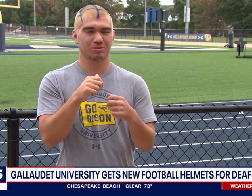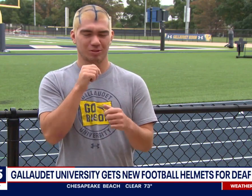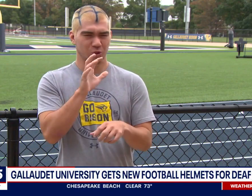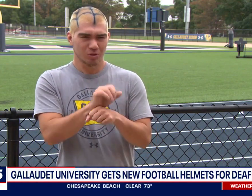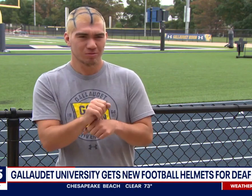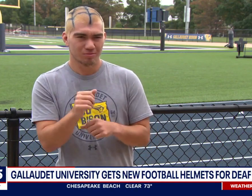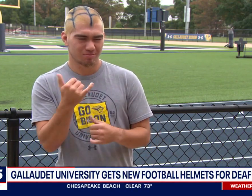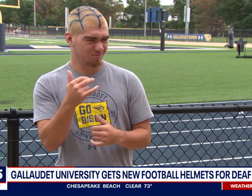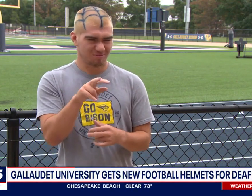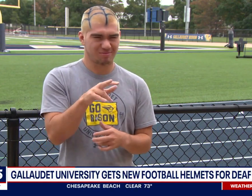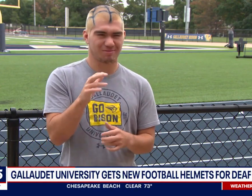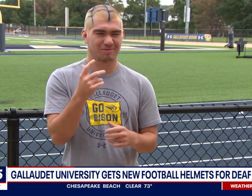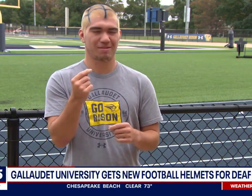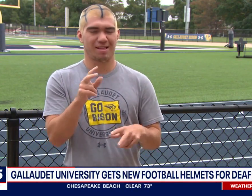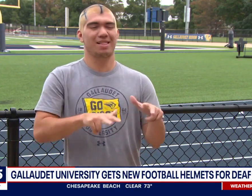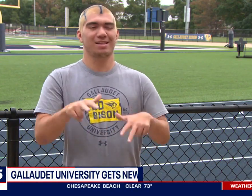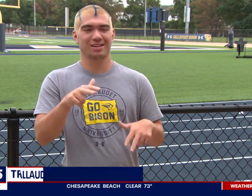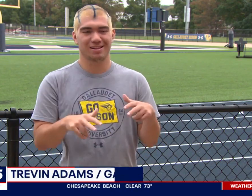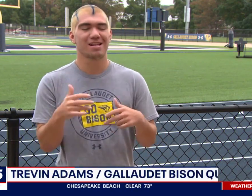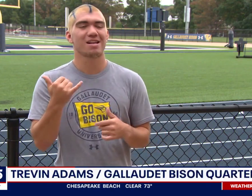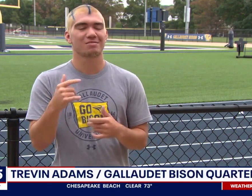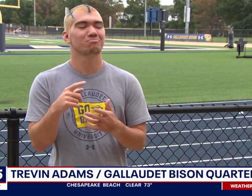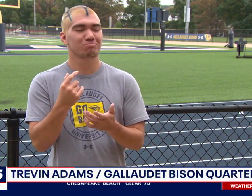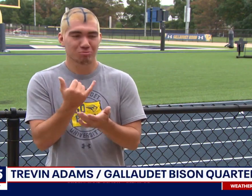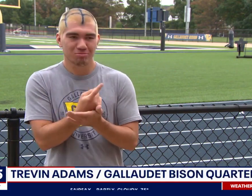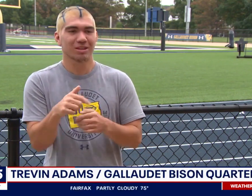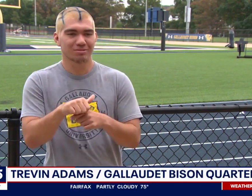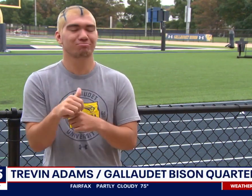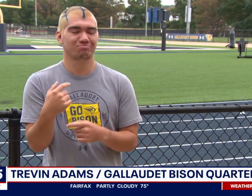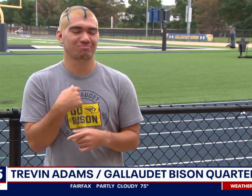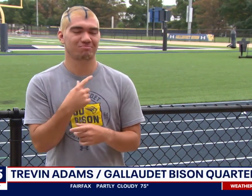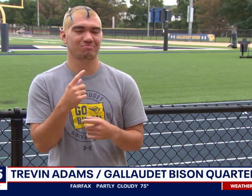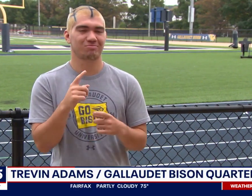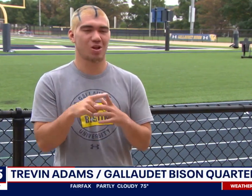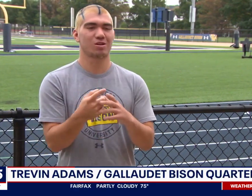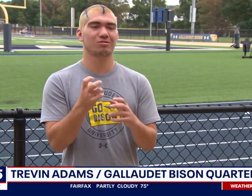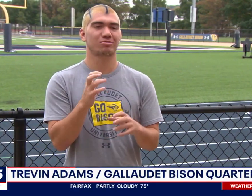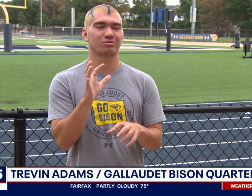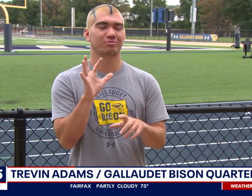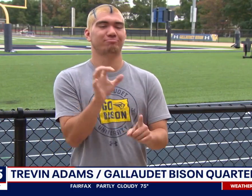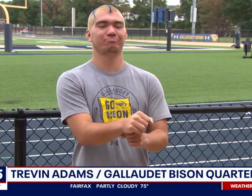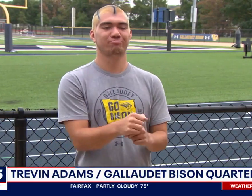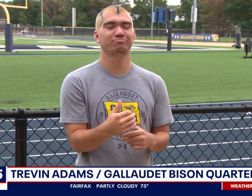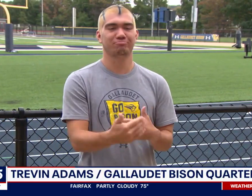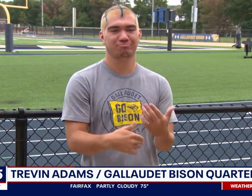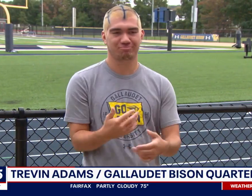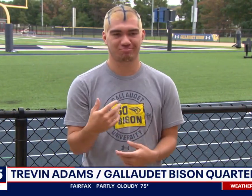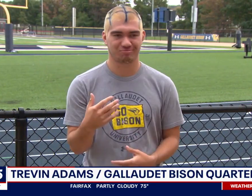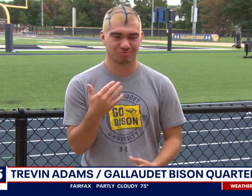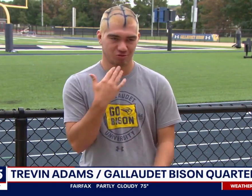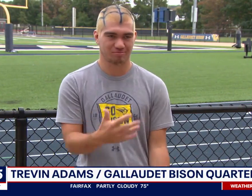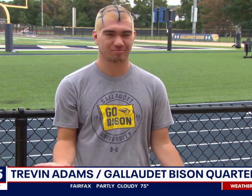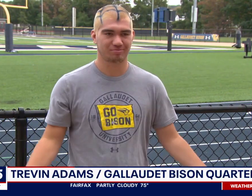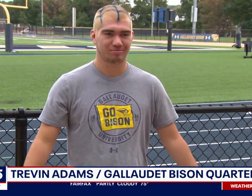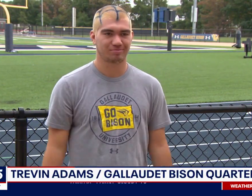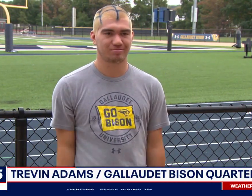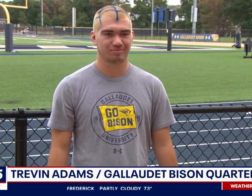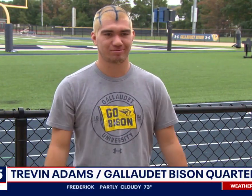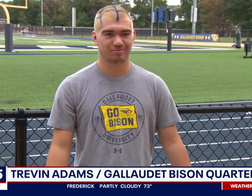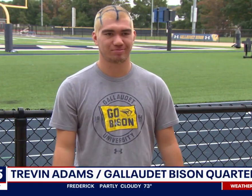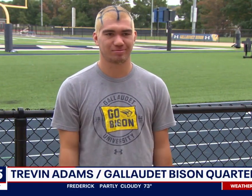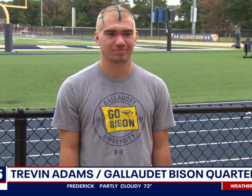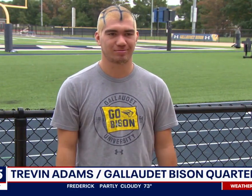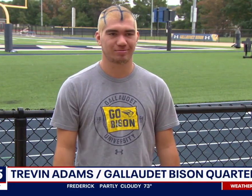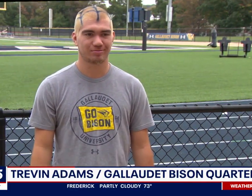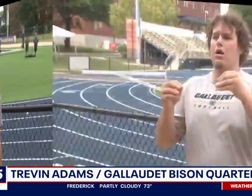At first, it was a little hard to get used to where to look, and once I practiced with it, I caught on pretty quickly,